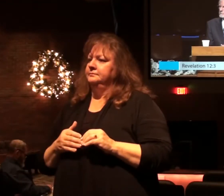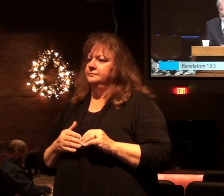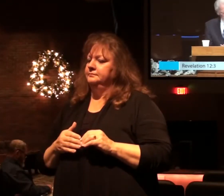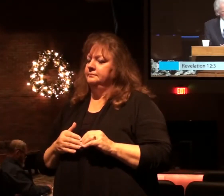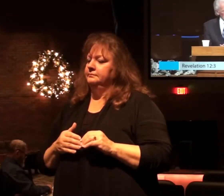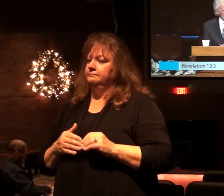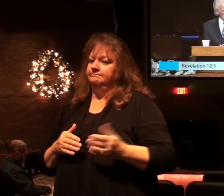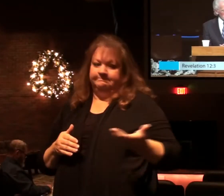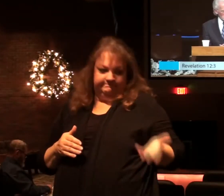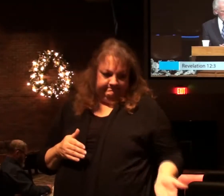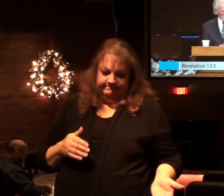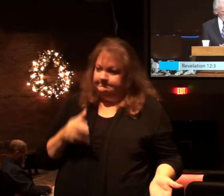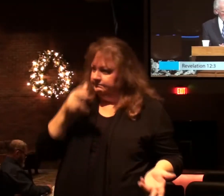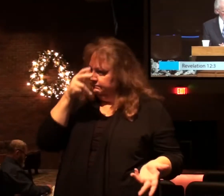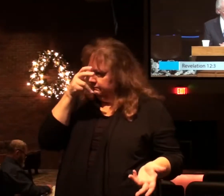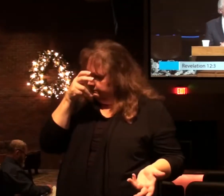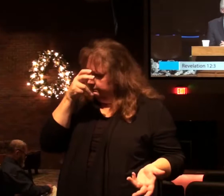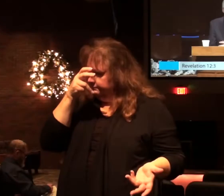The devil.